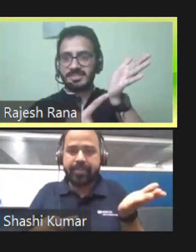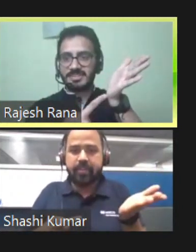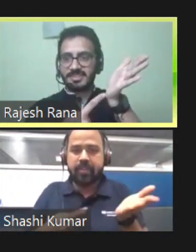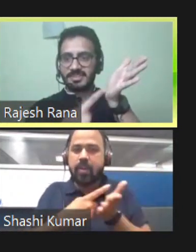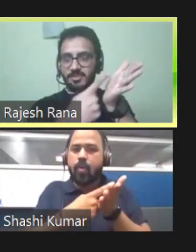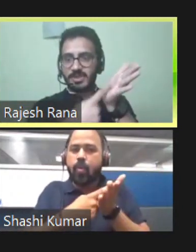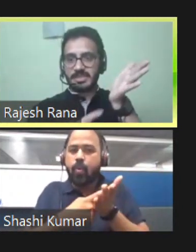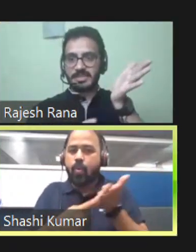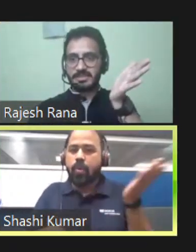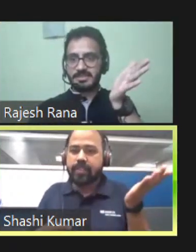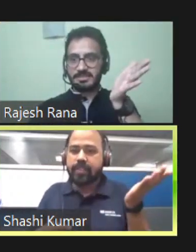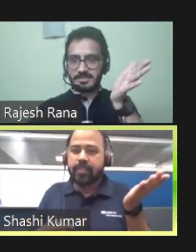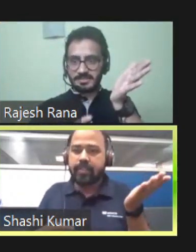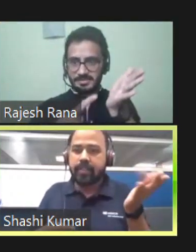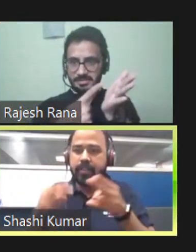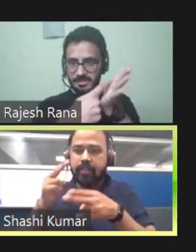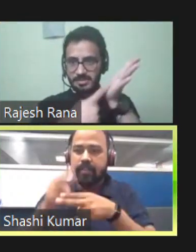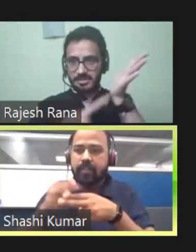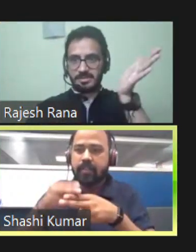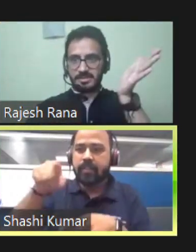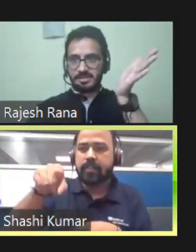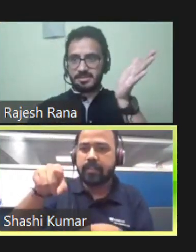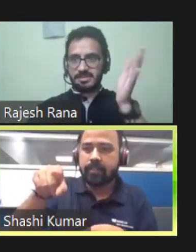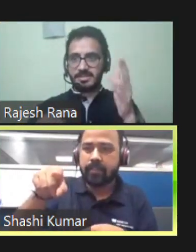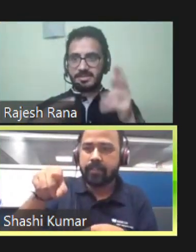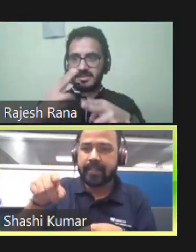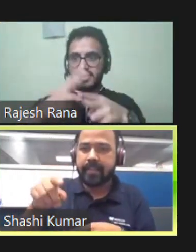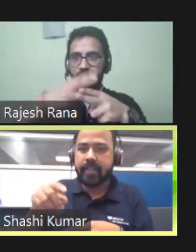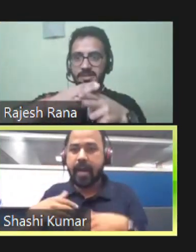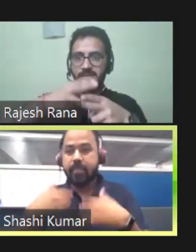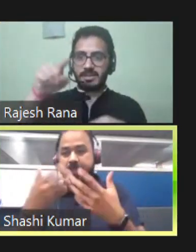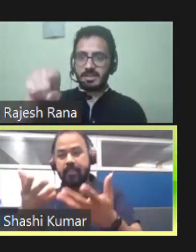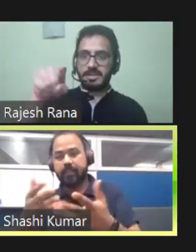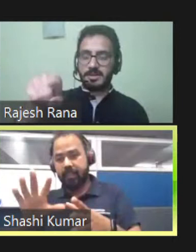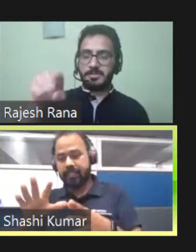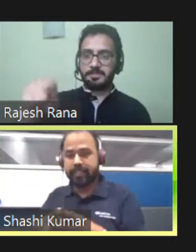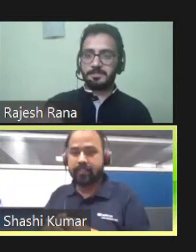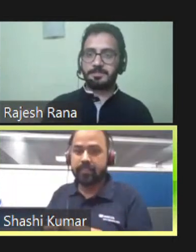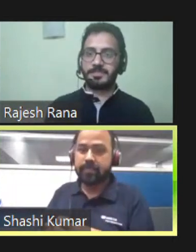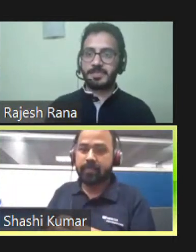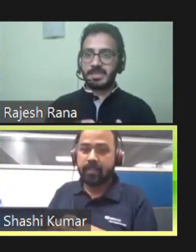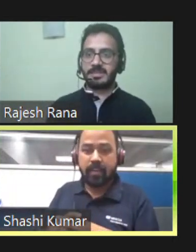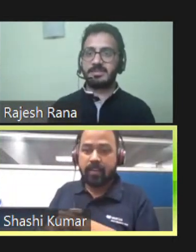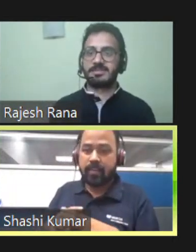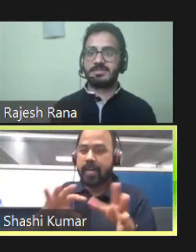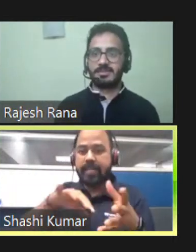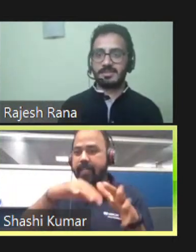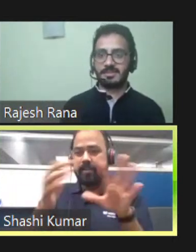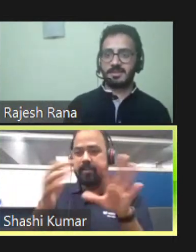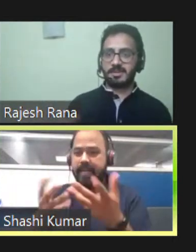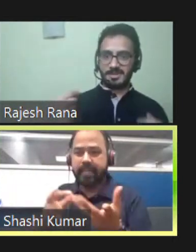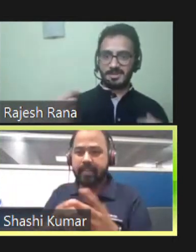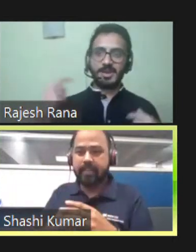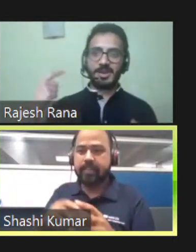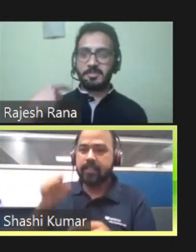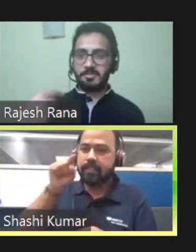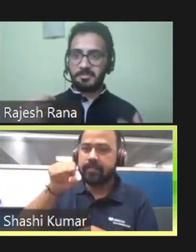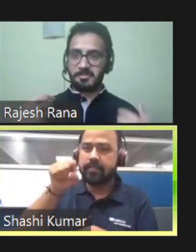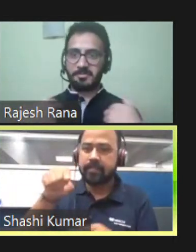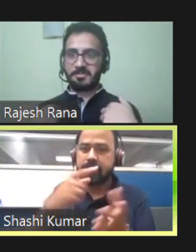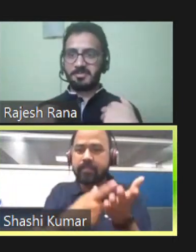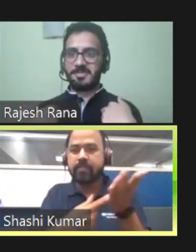Simple. What? Right? I'm asking Rajesh. So either way I can